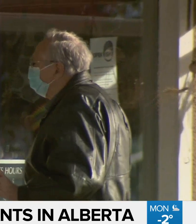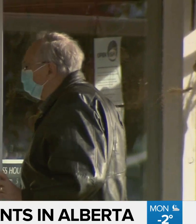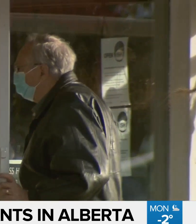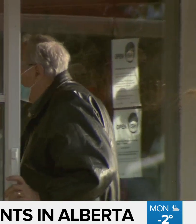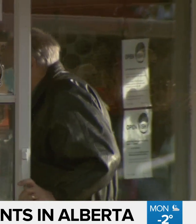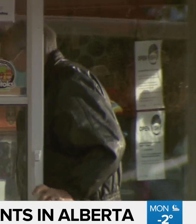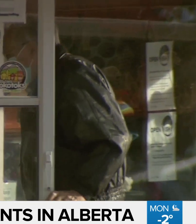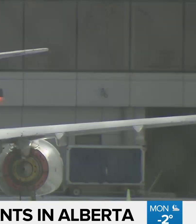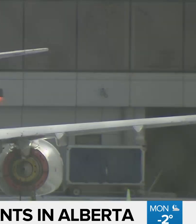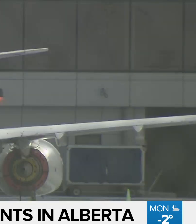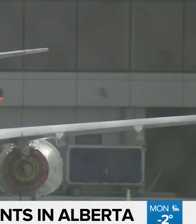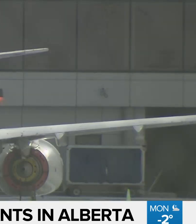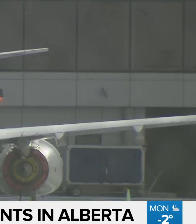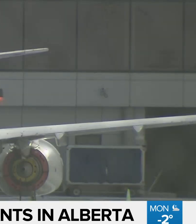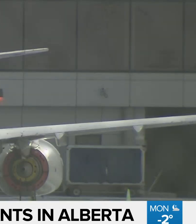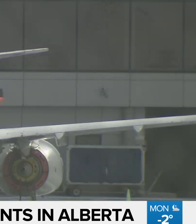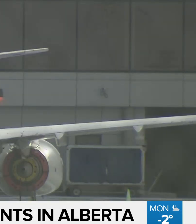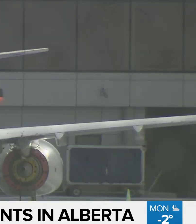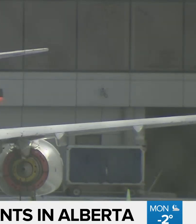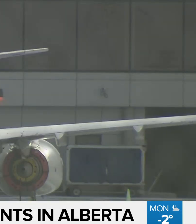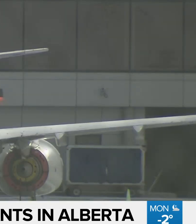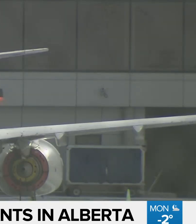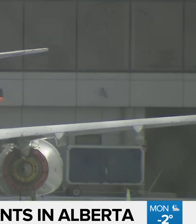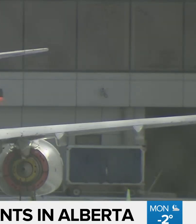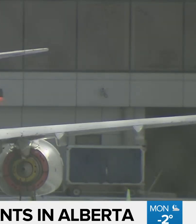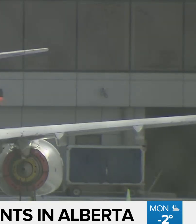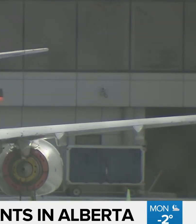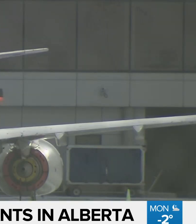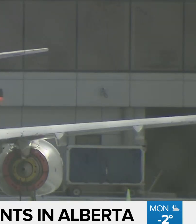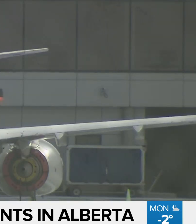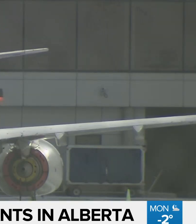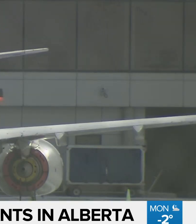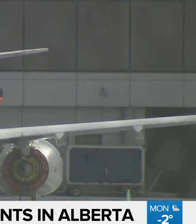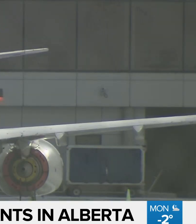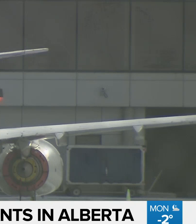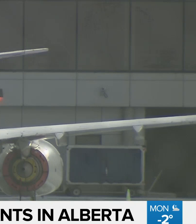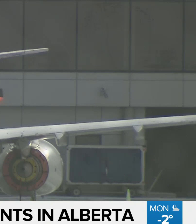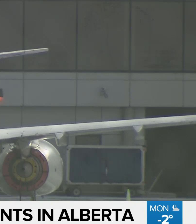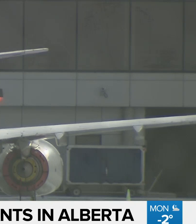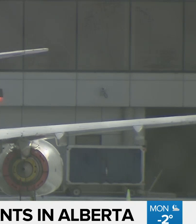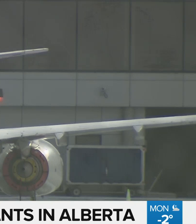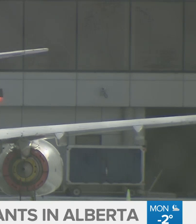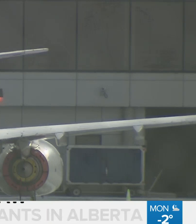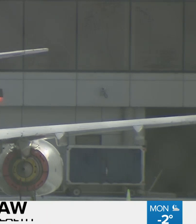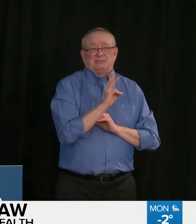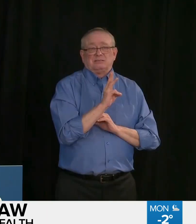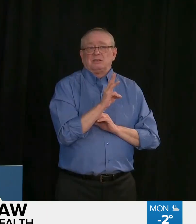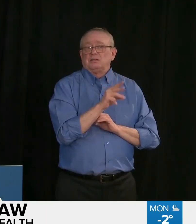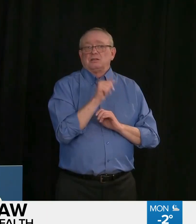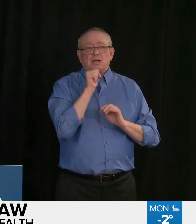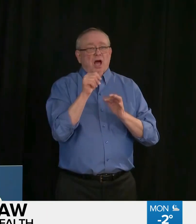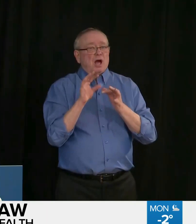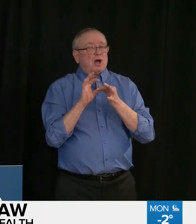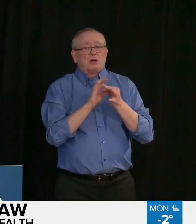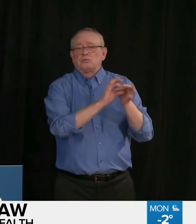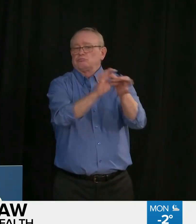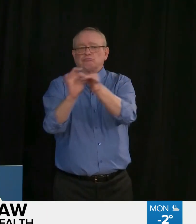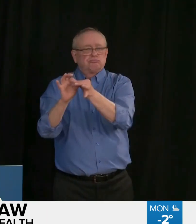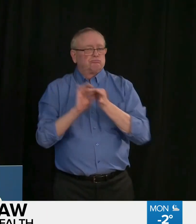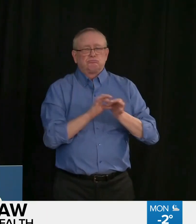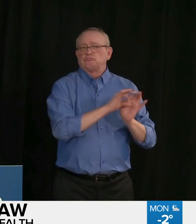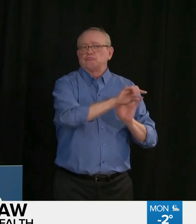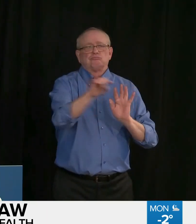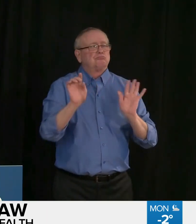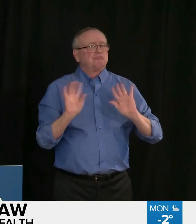51 variant cases, 6 of those in 3 different households cannot be linked to travel. And of course that is concerning, as